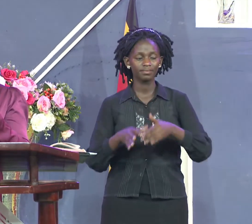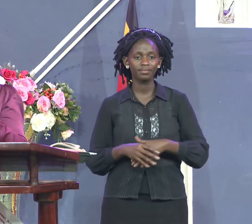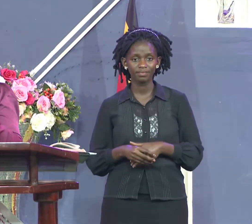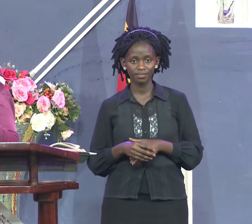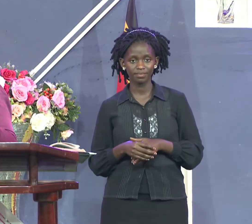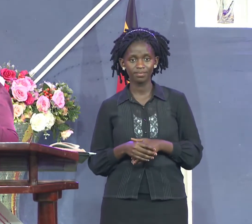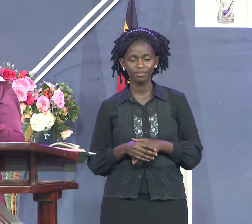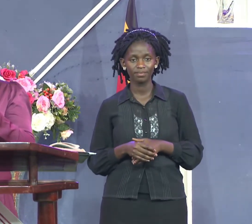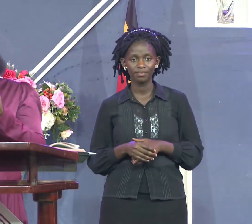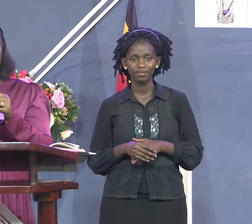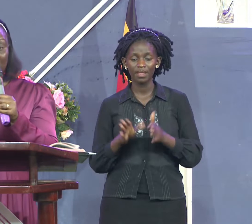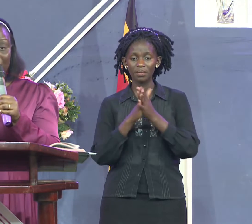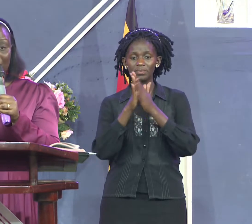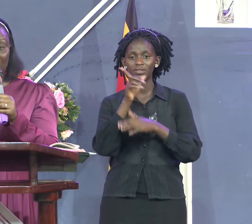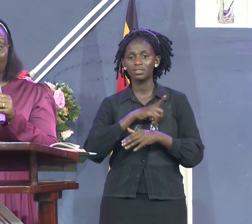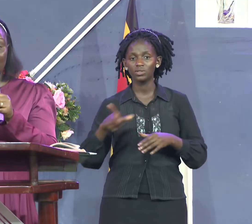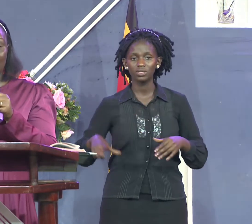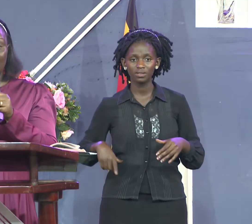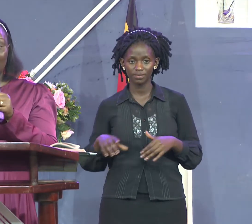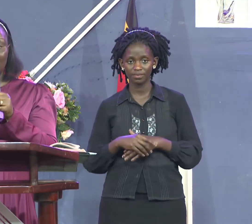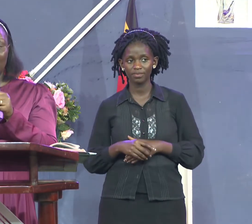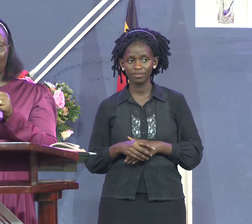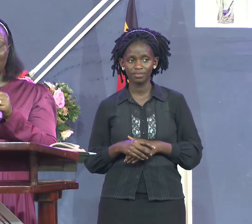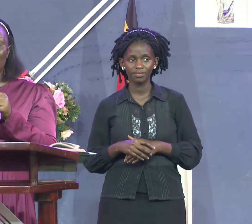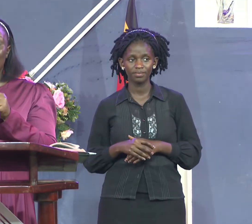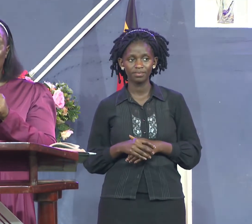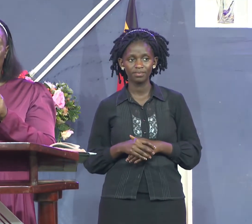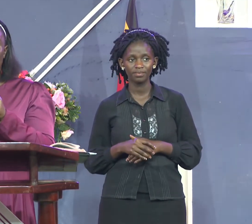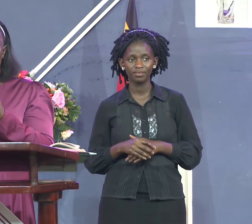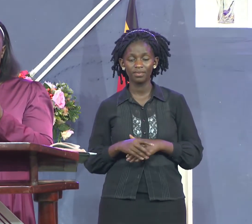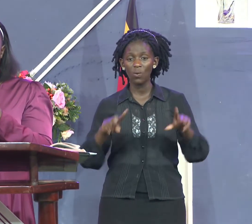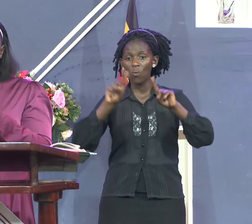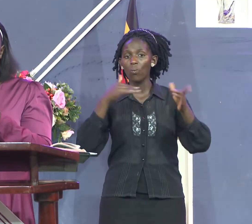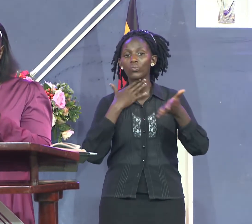same playgrounds. Praise the Lord.